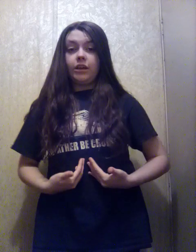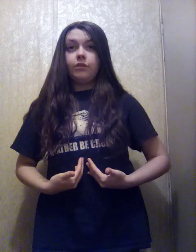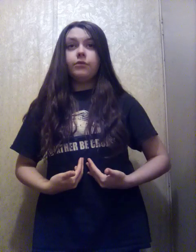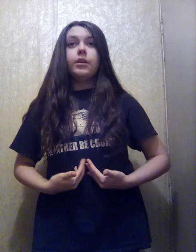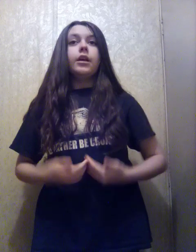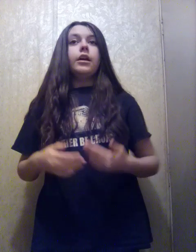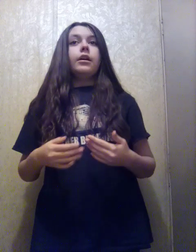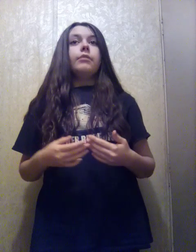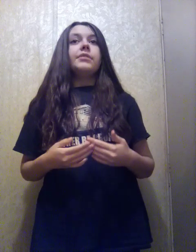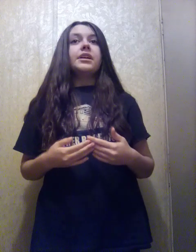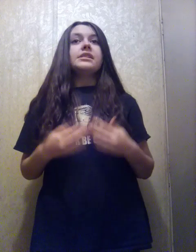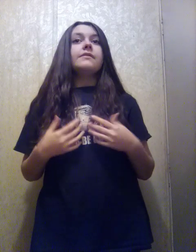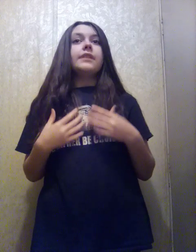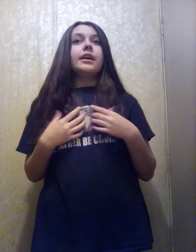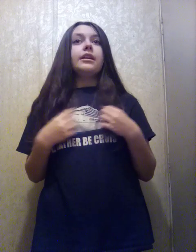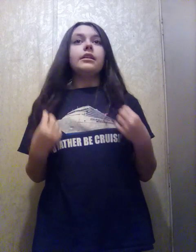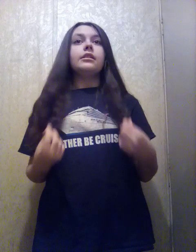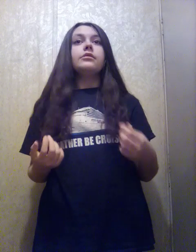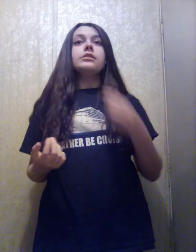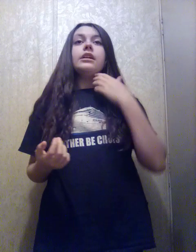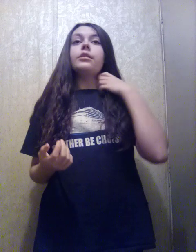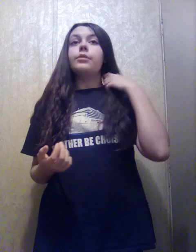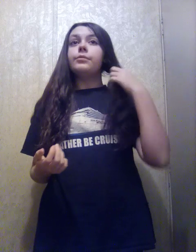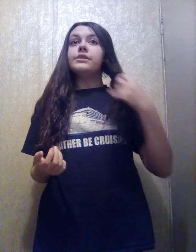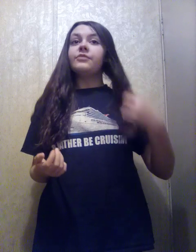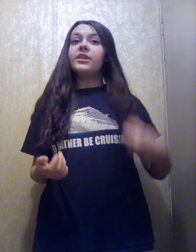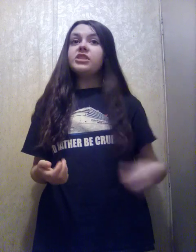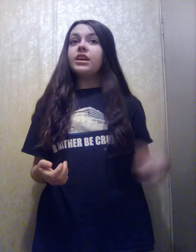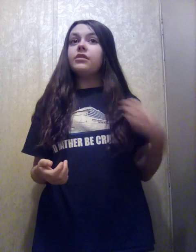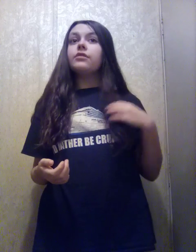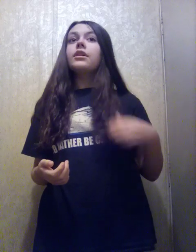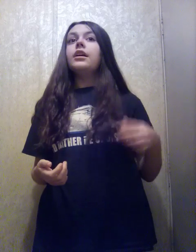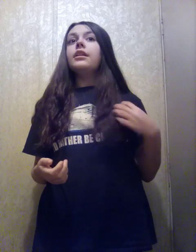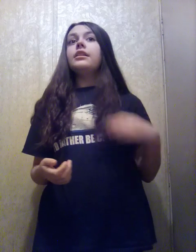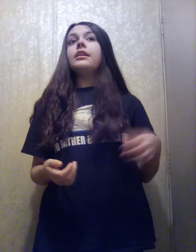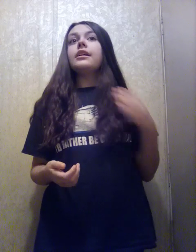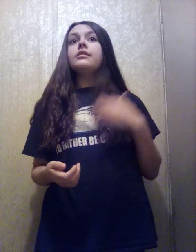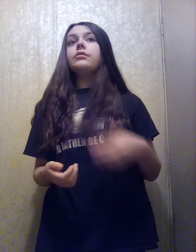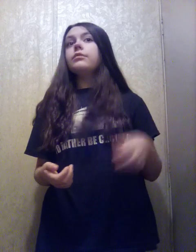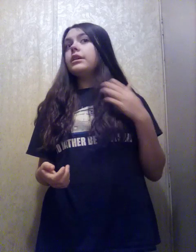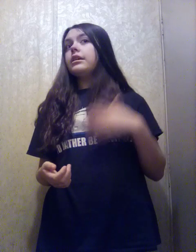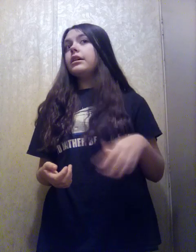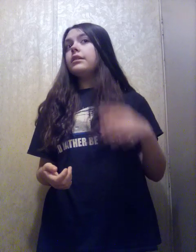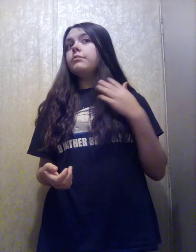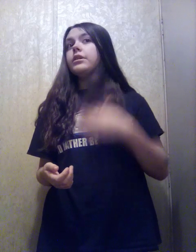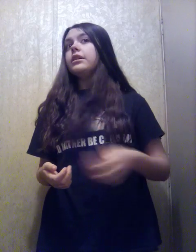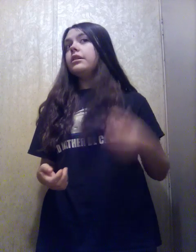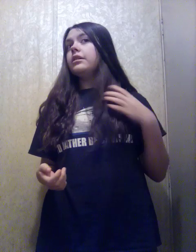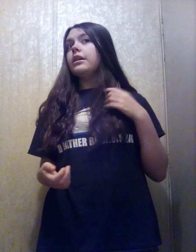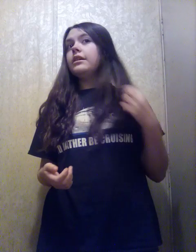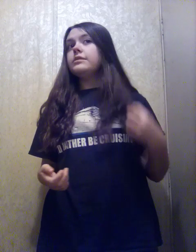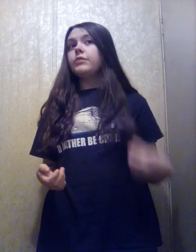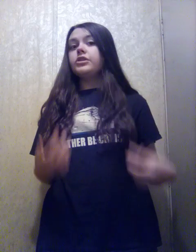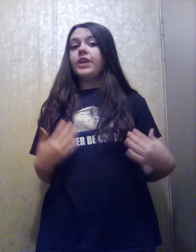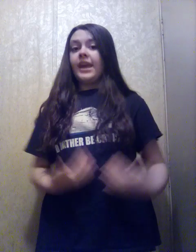channel. Because if they can understand the purpose of my channel, then I don't think I'd be getting as much